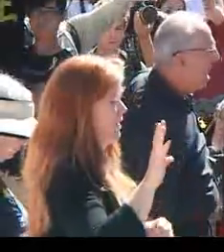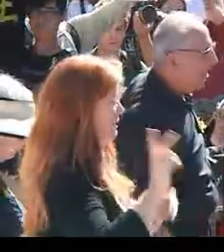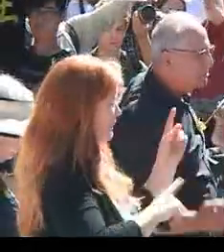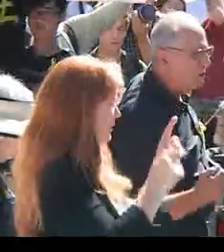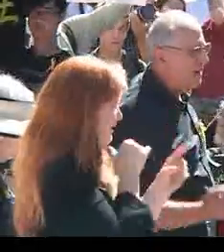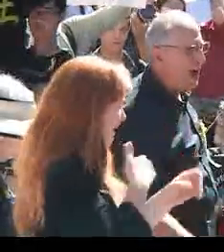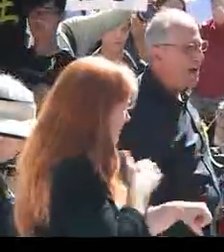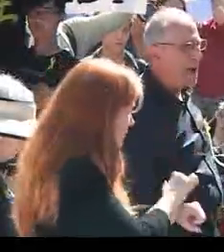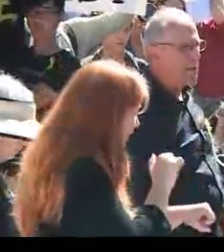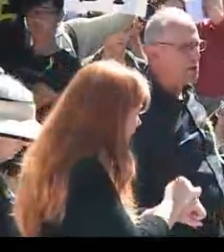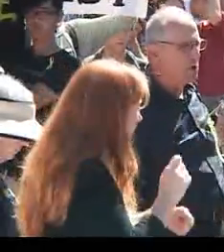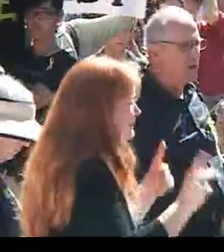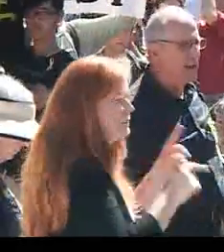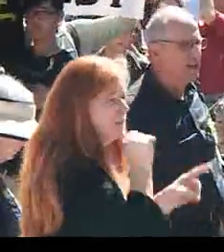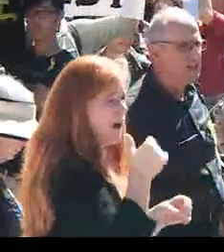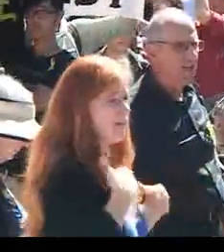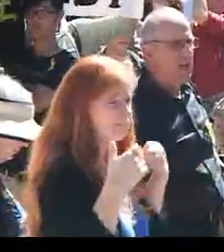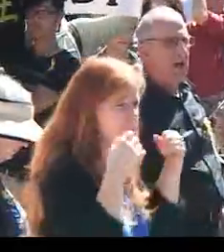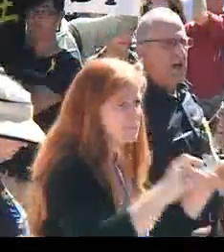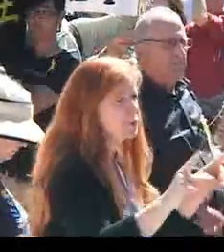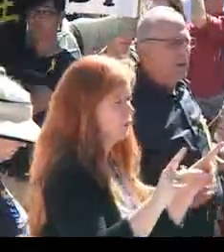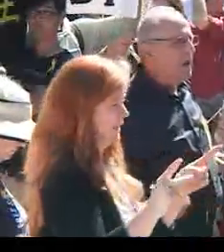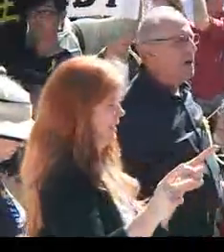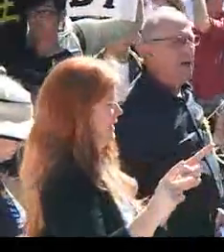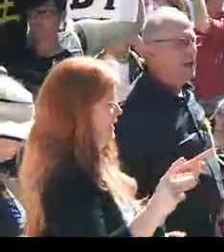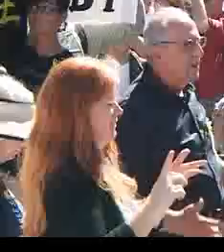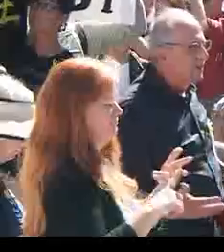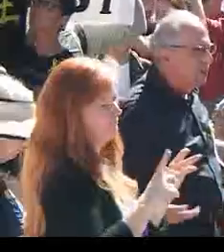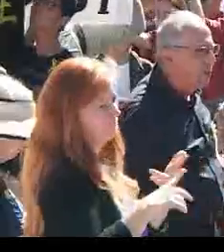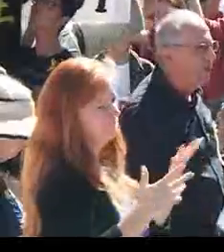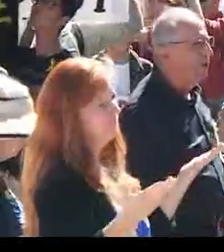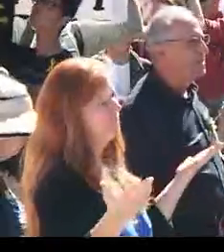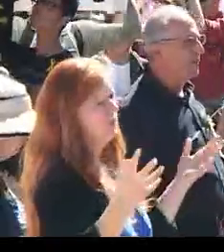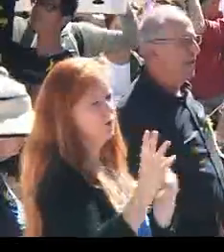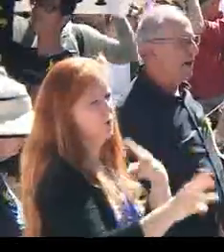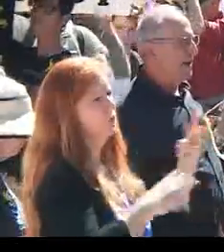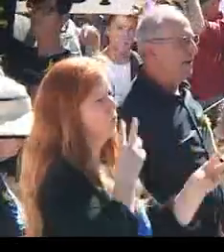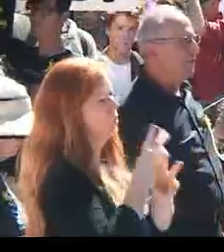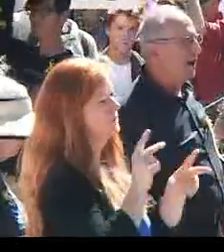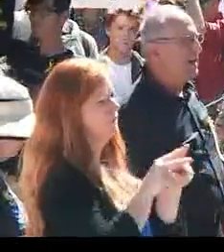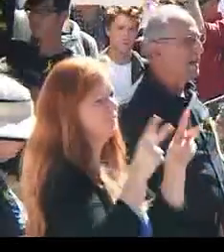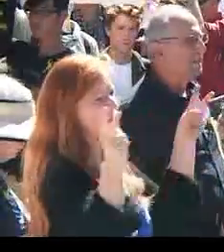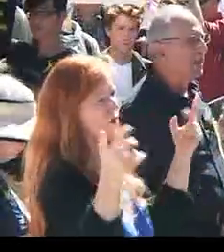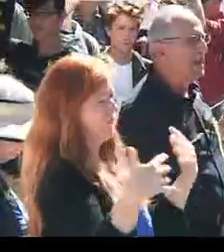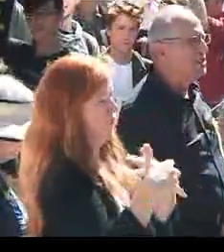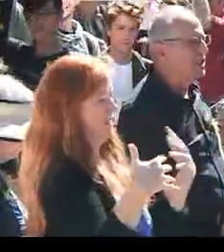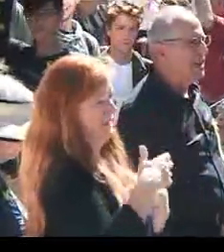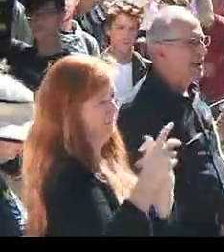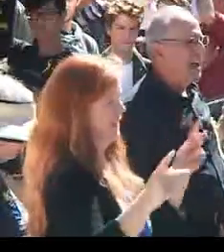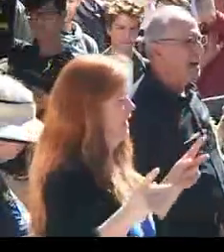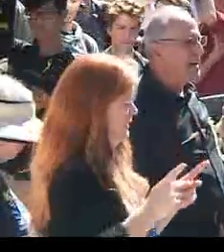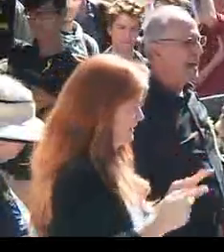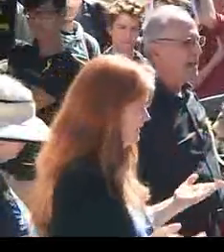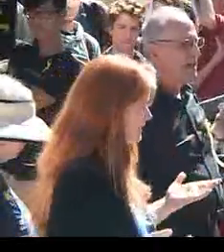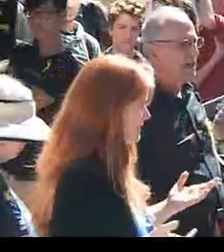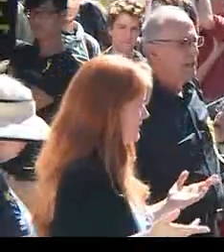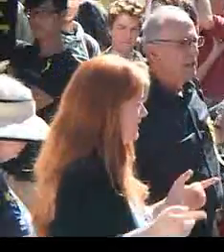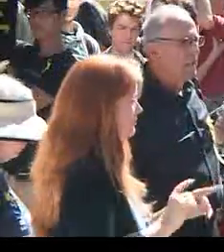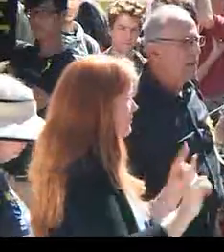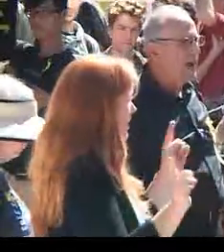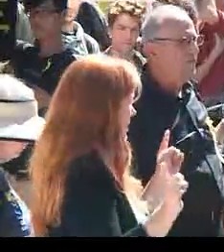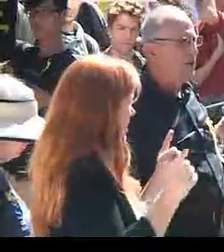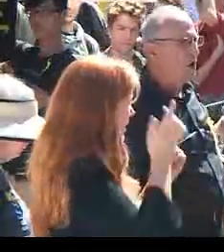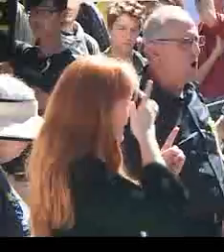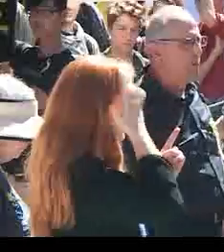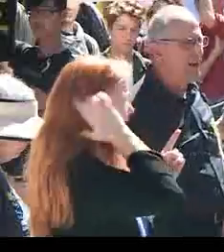without jobs and without opportunities, the world is a very frightening place, and yet